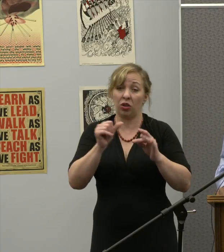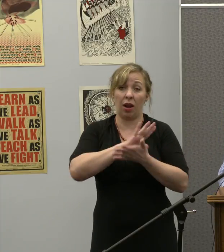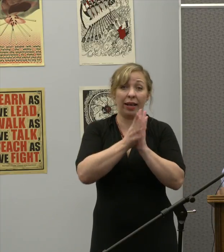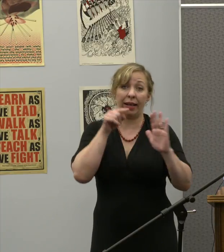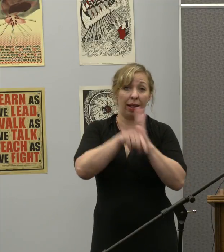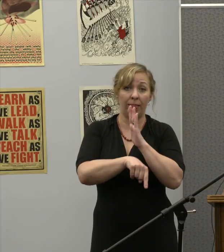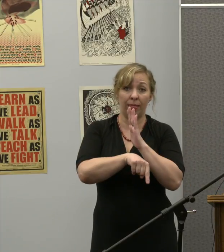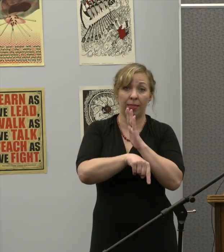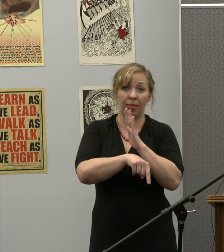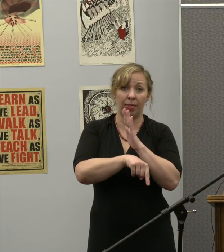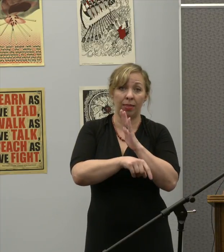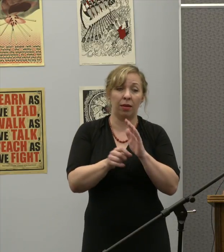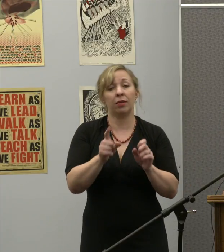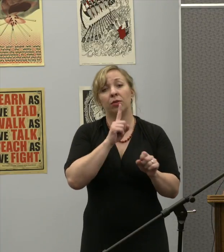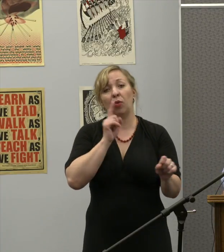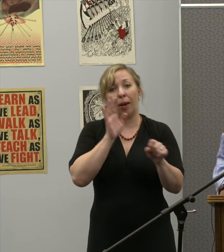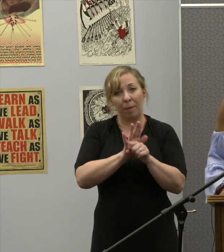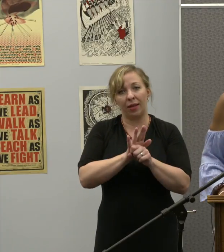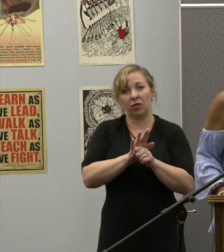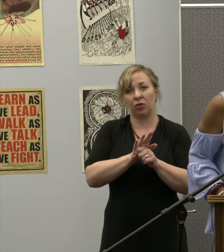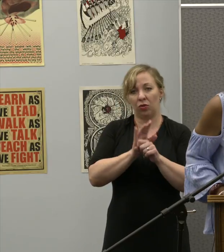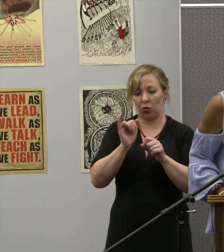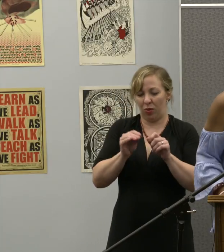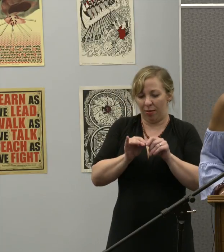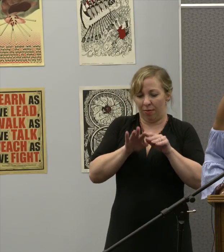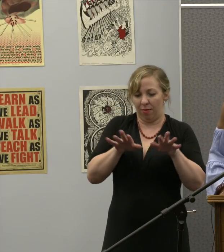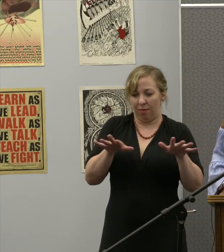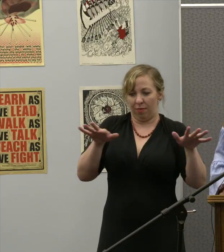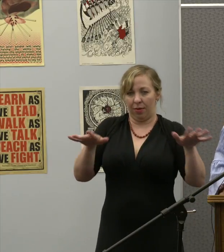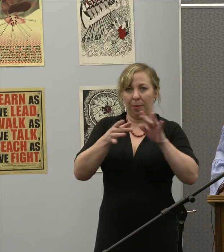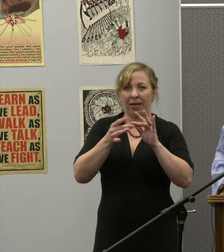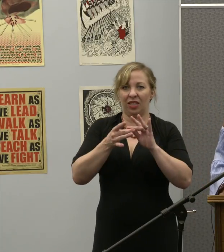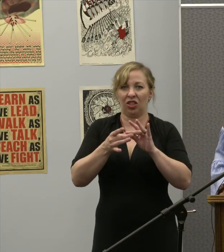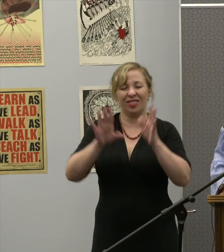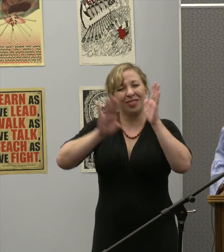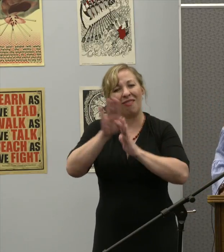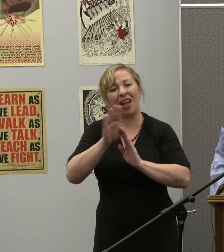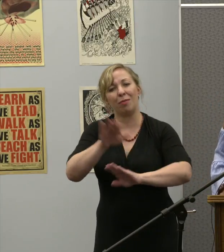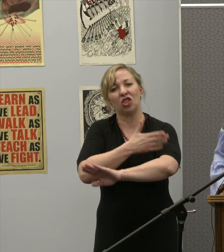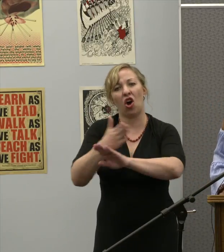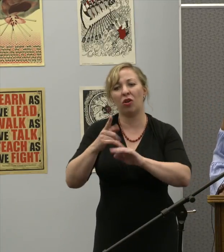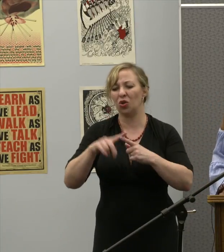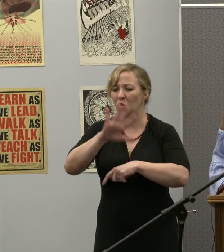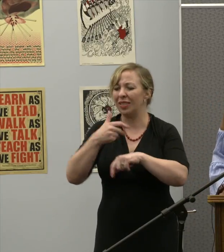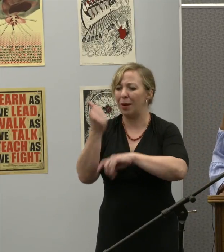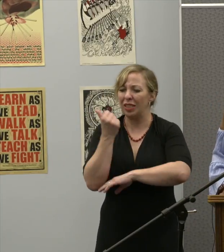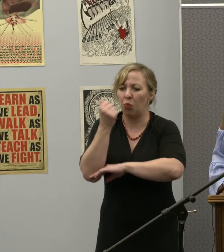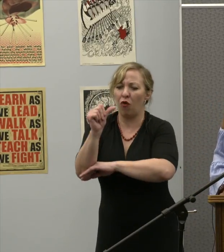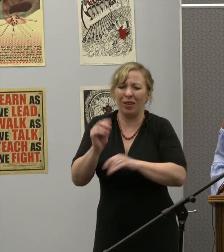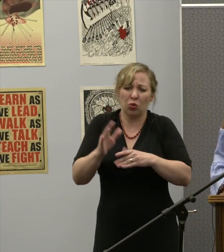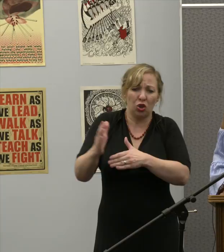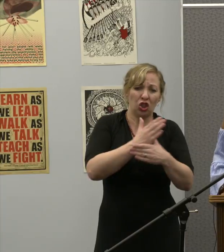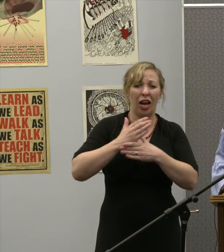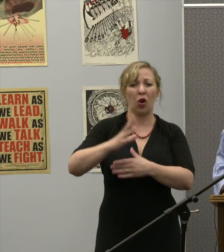to make sure the message was still heard, to create songs, to create these movements, these experiences,